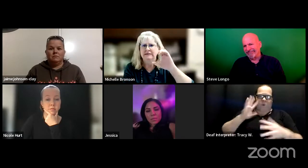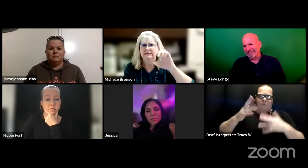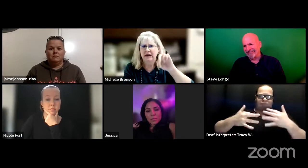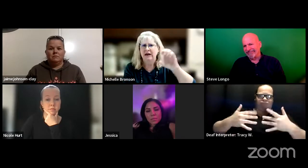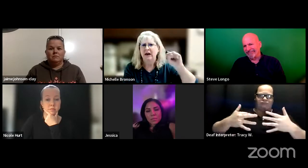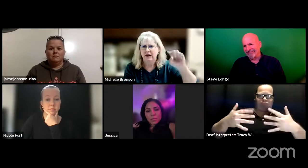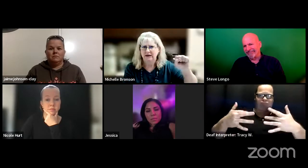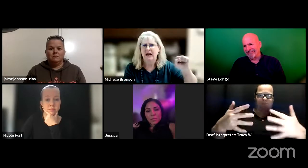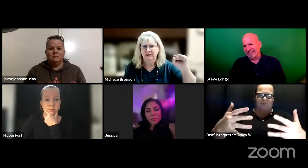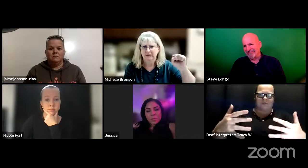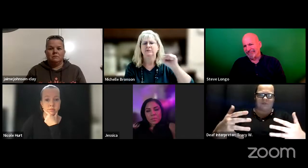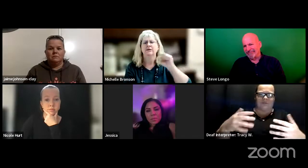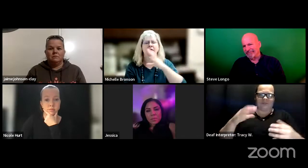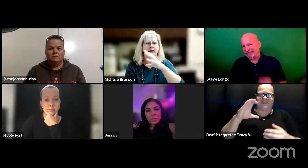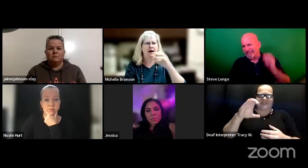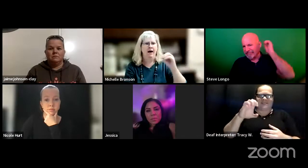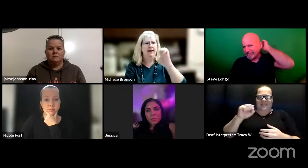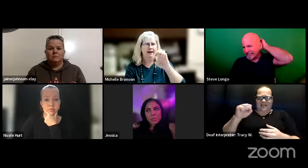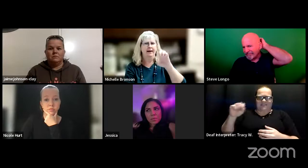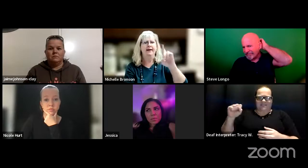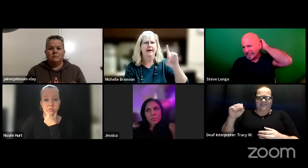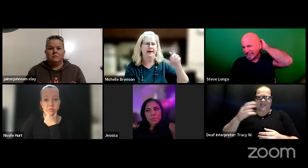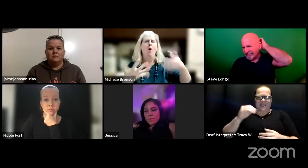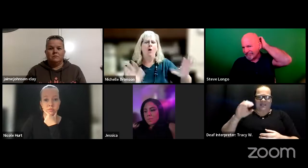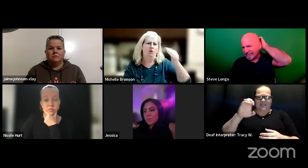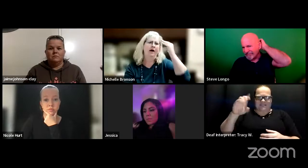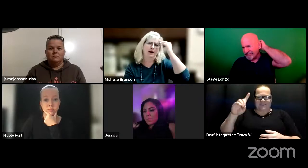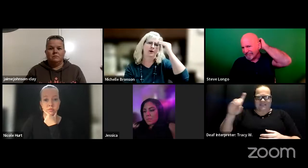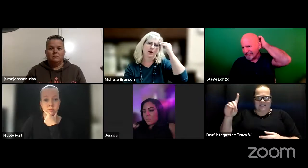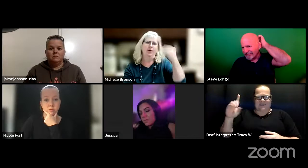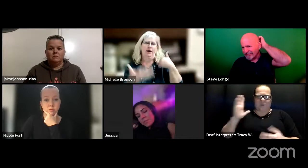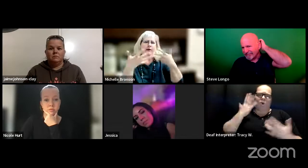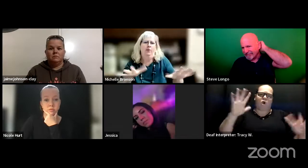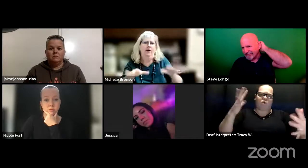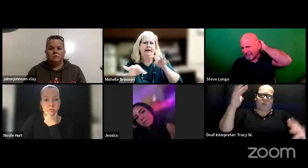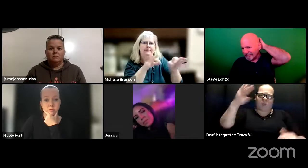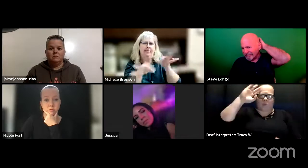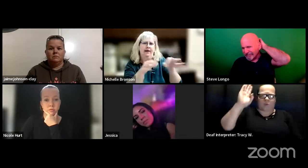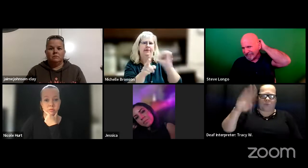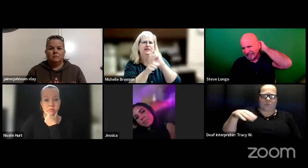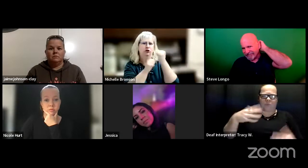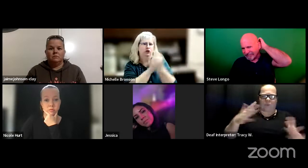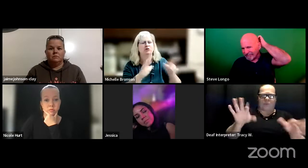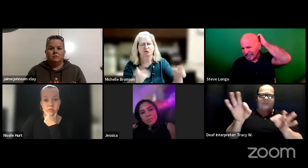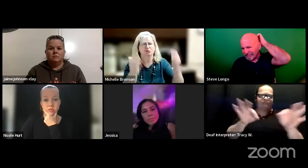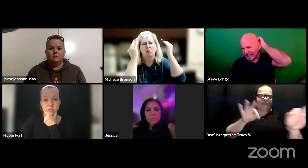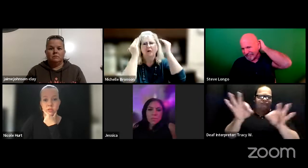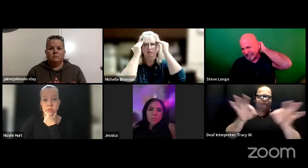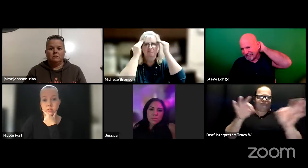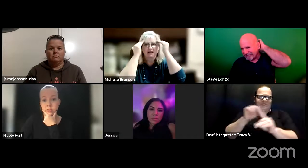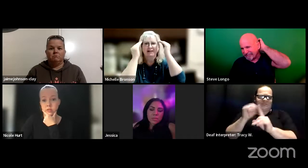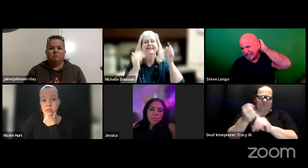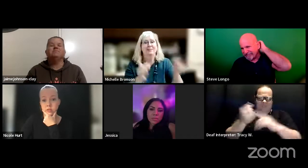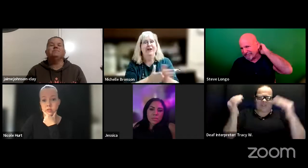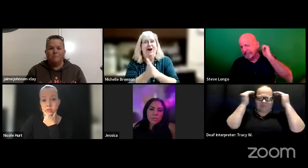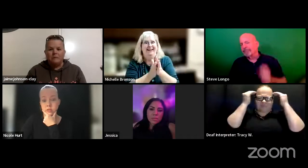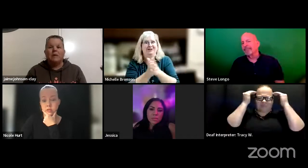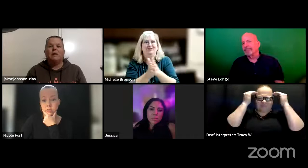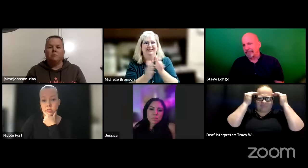largest portion of the funds have not. But CDSS and EDD are both aware of